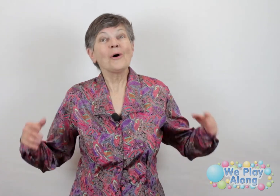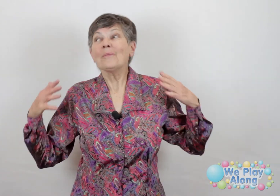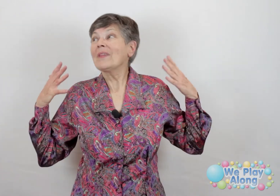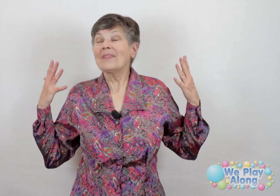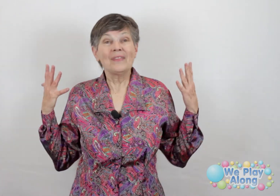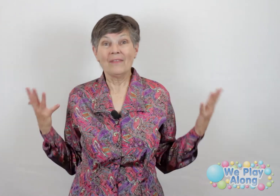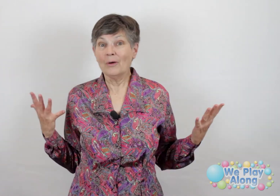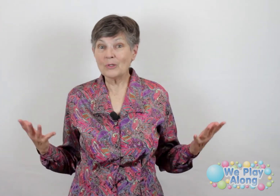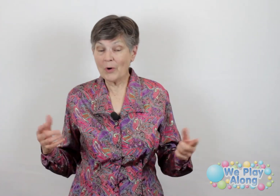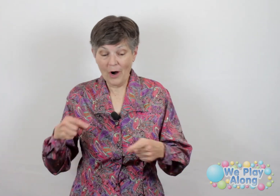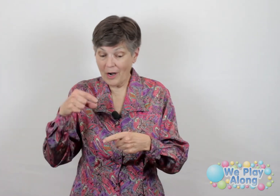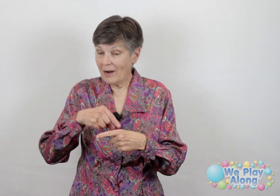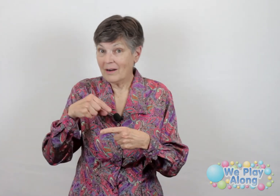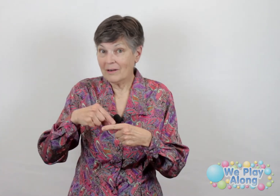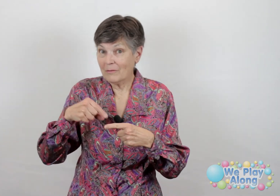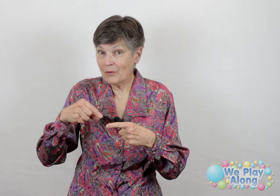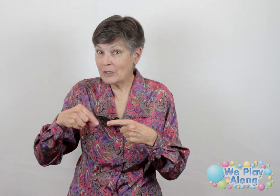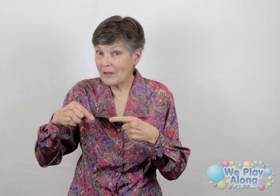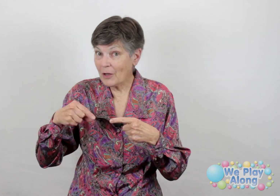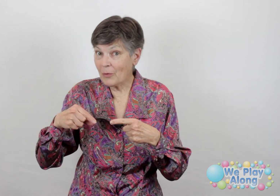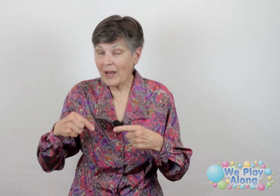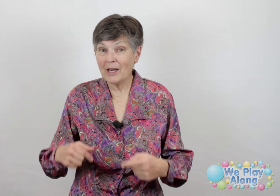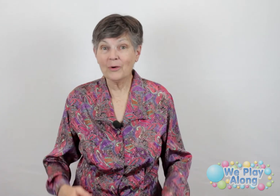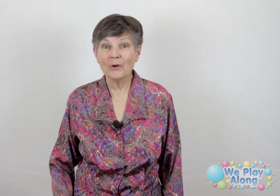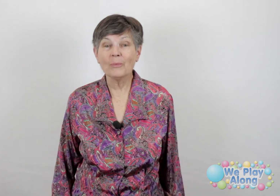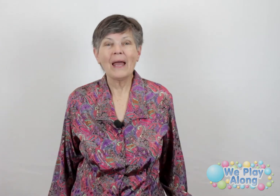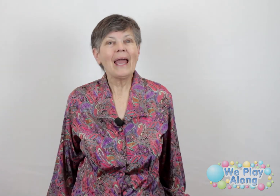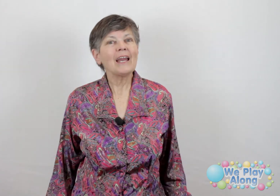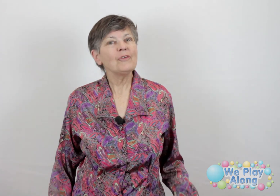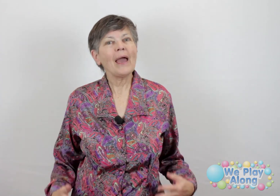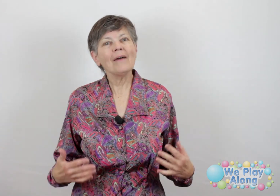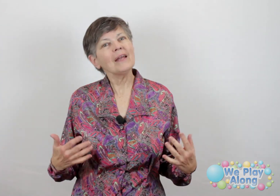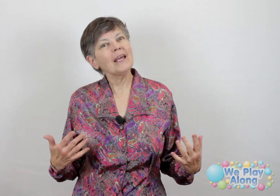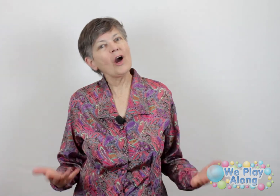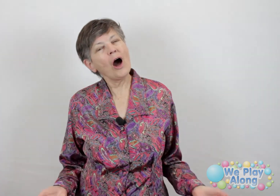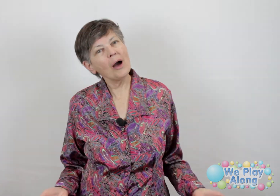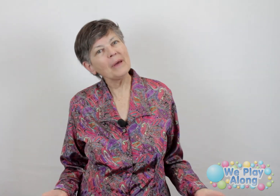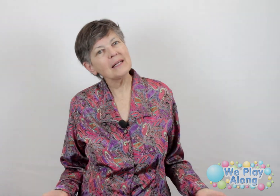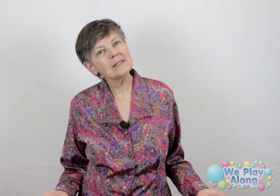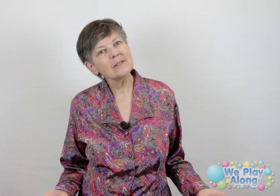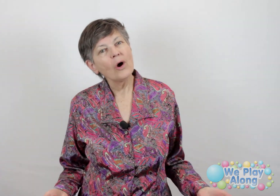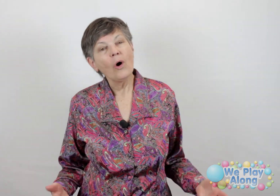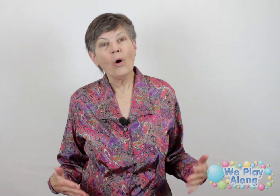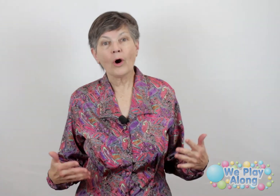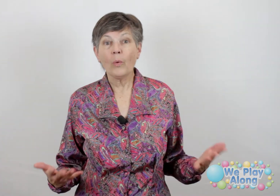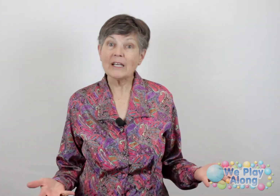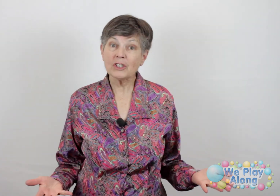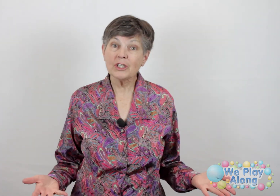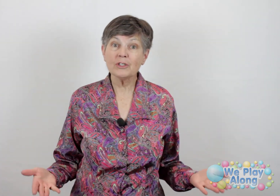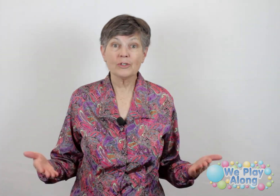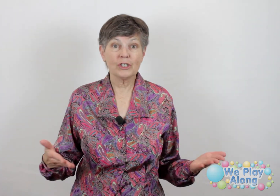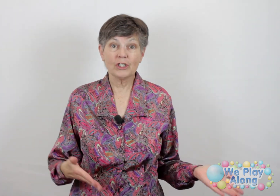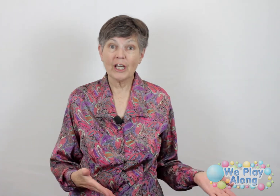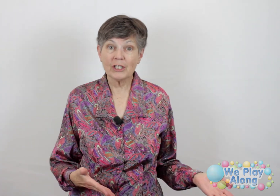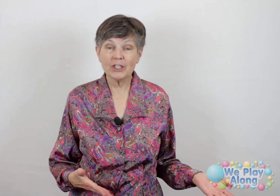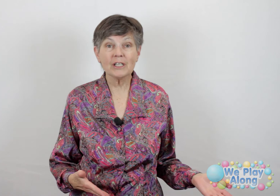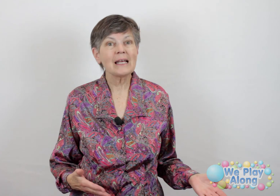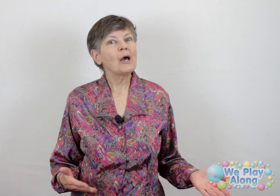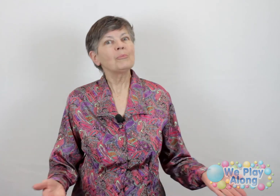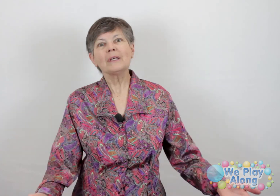So those were our foods in the grain group. And if you have any comments or questions or suggestions, please